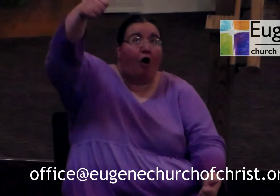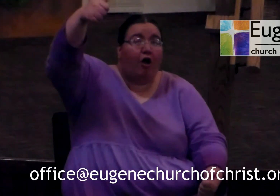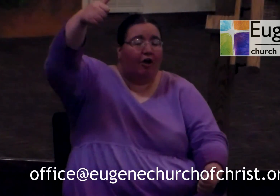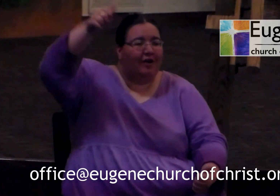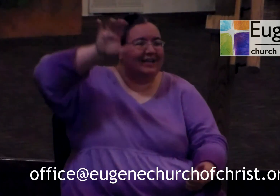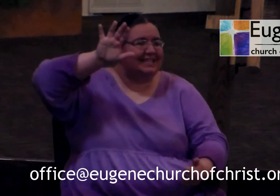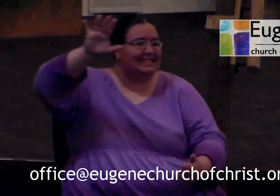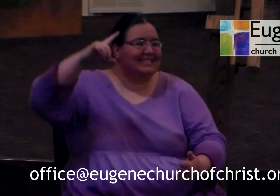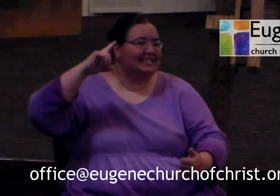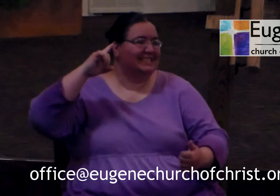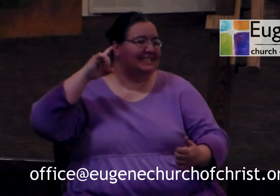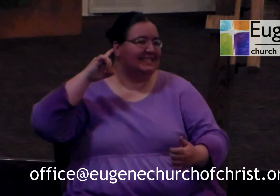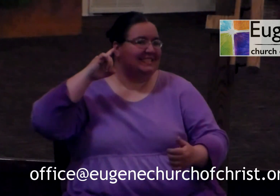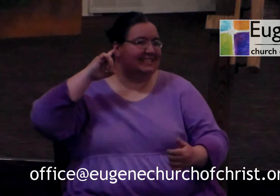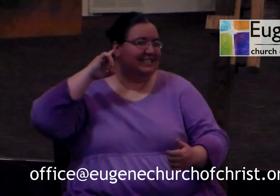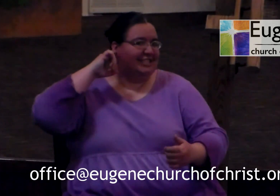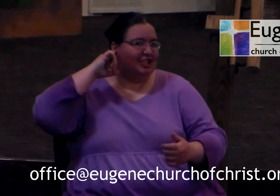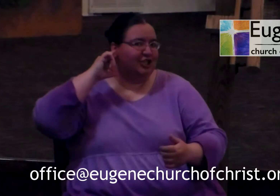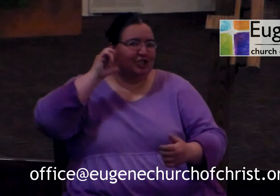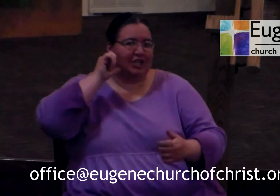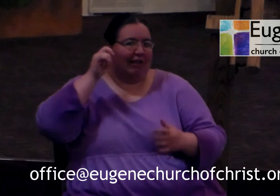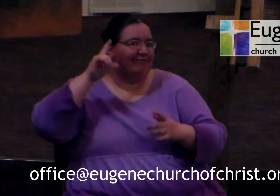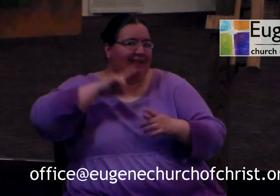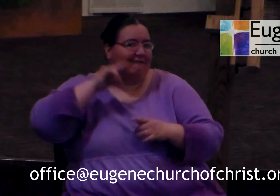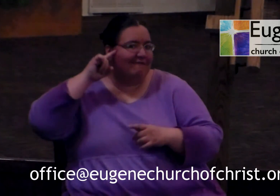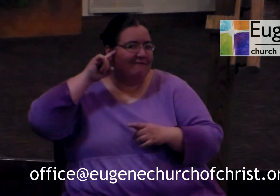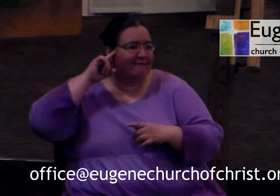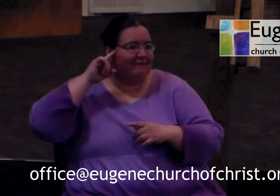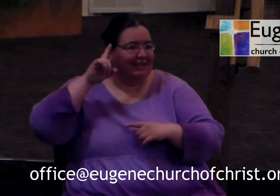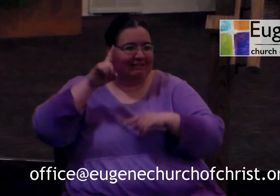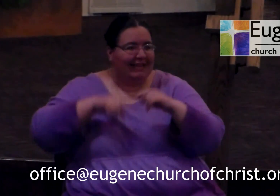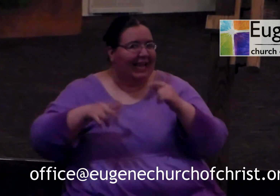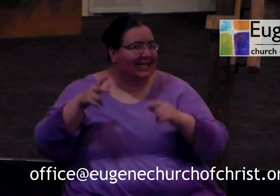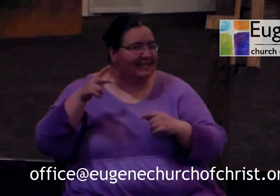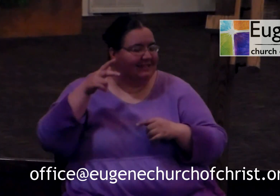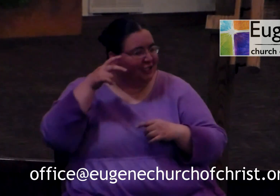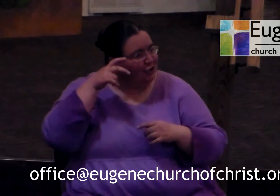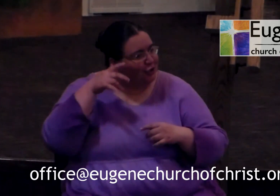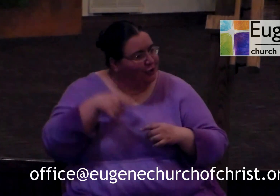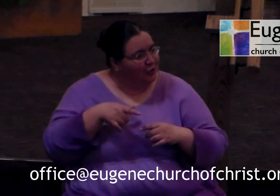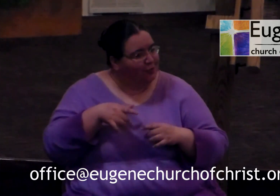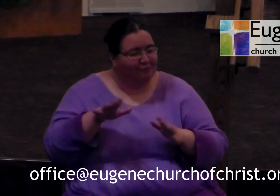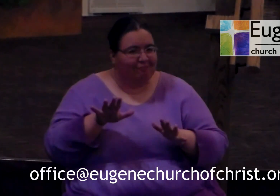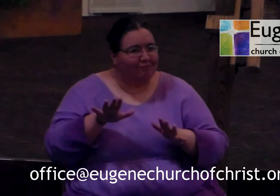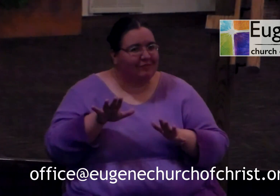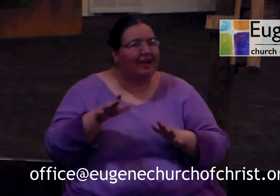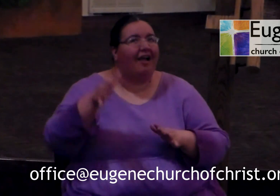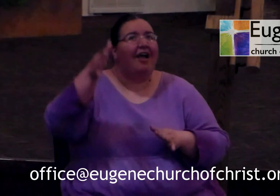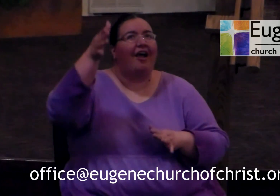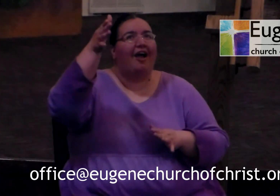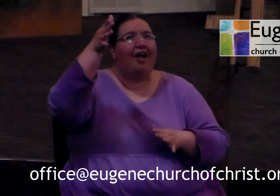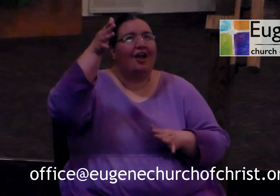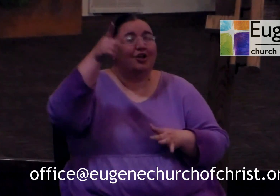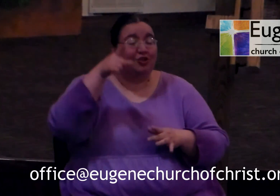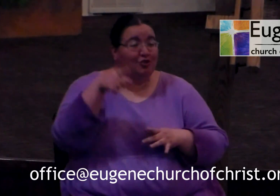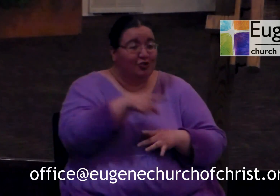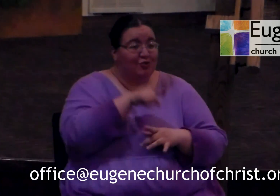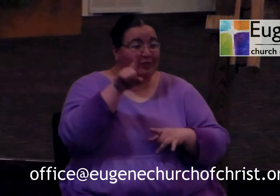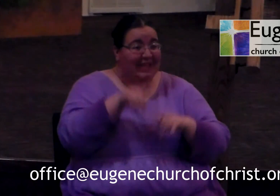be too quiet for God to hear you. God is waiting to reconcile that relationship with